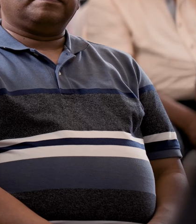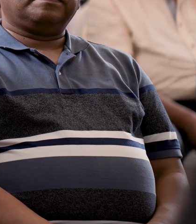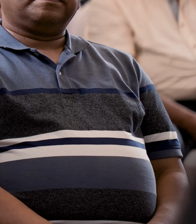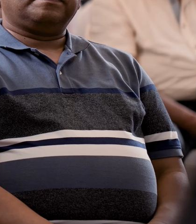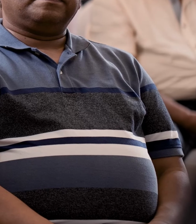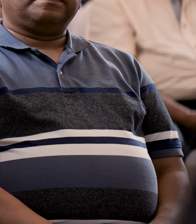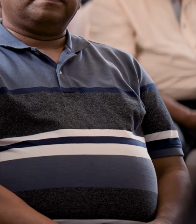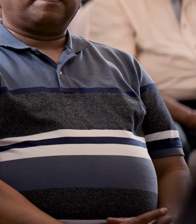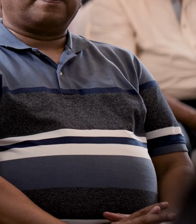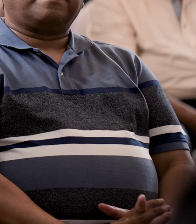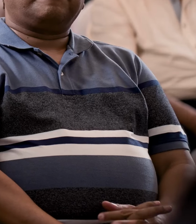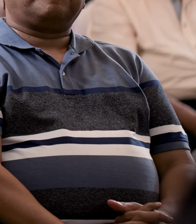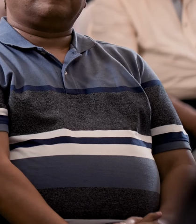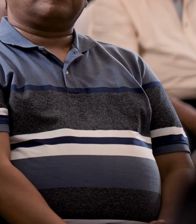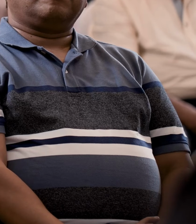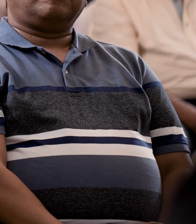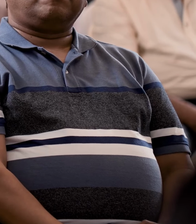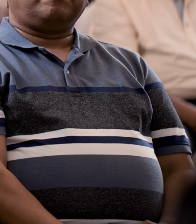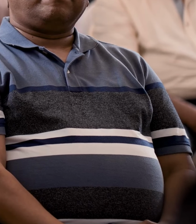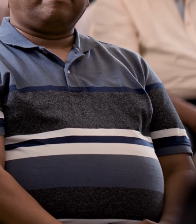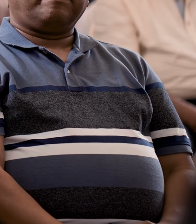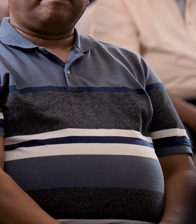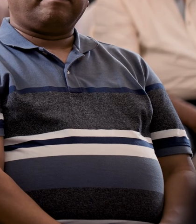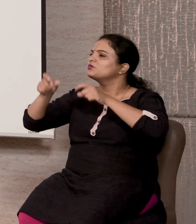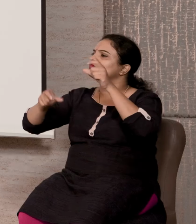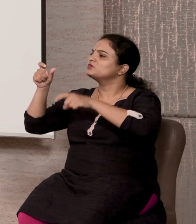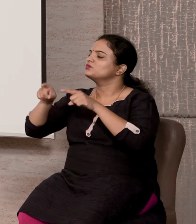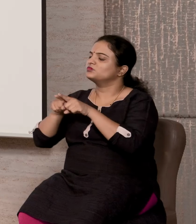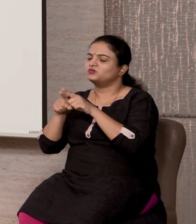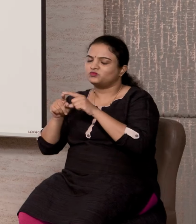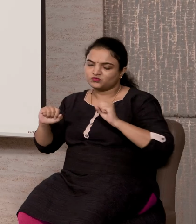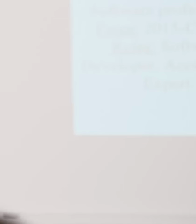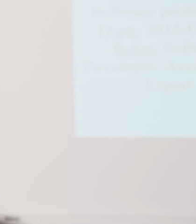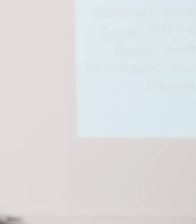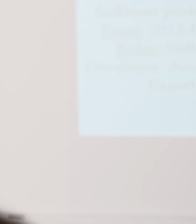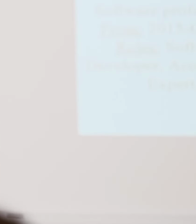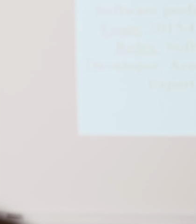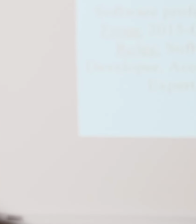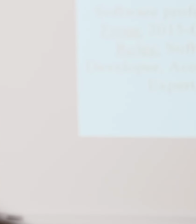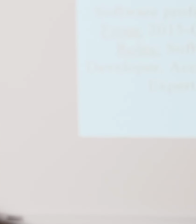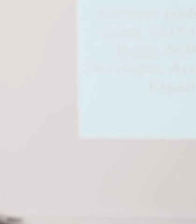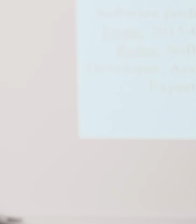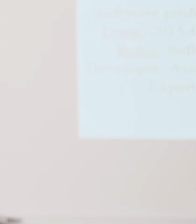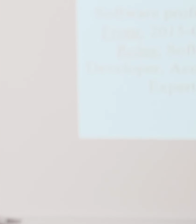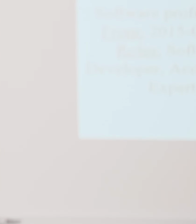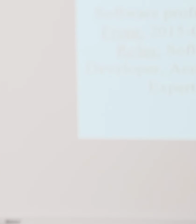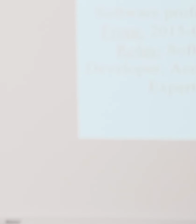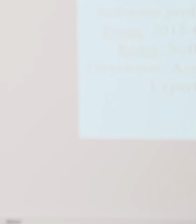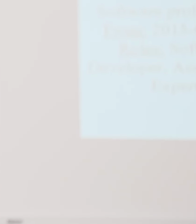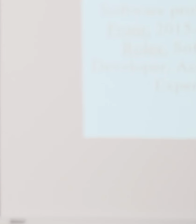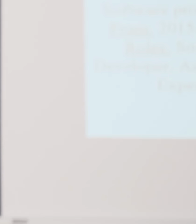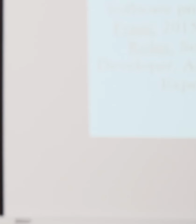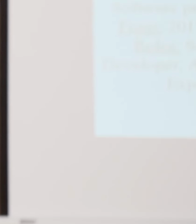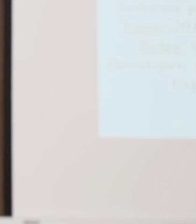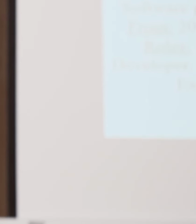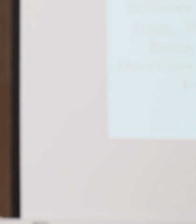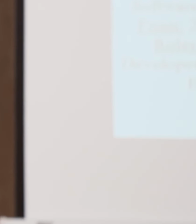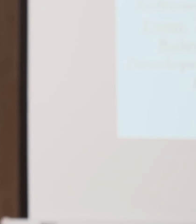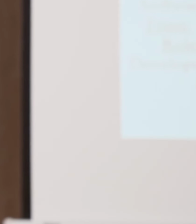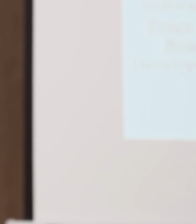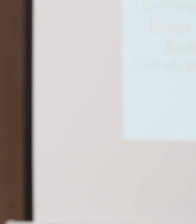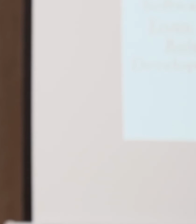this is what I want to do, right? So for a very few people, the purpose finds you, right? So that is when, so till then I had not done any accessibility work, right? So